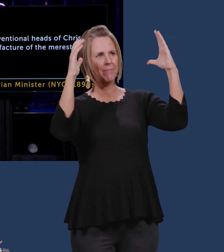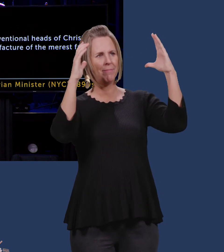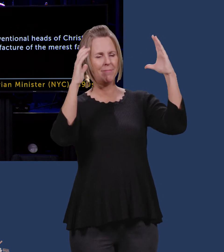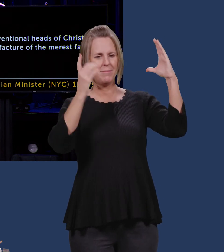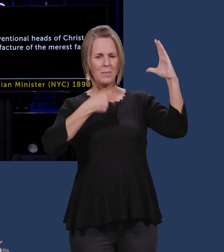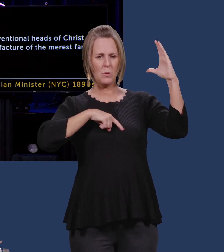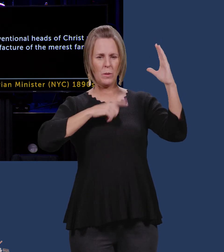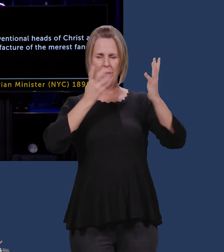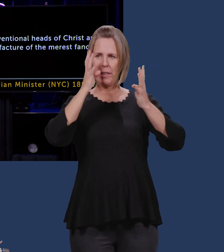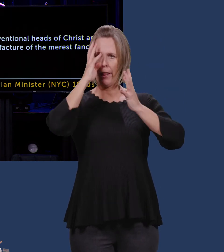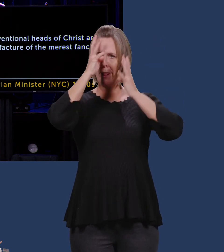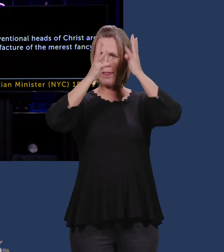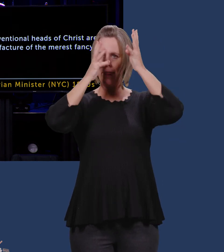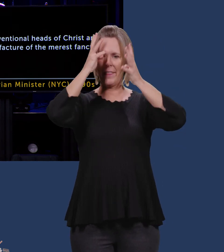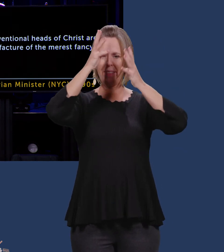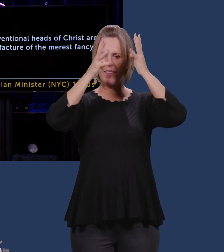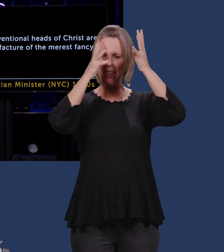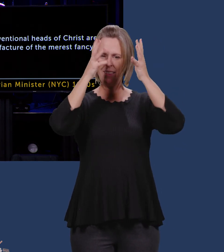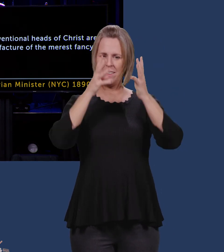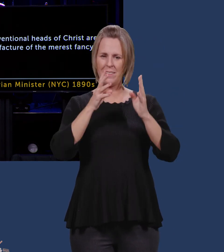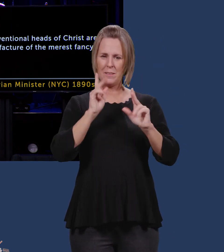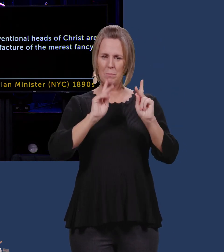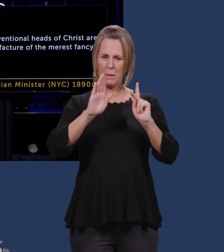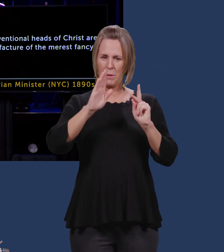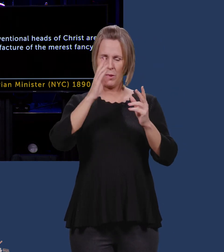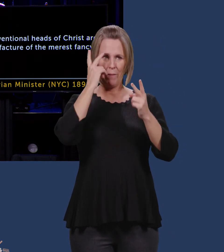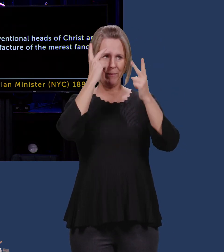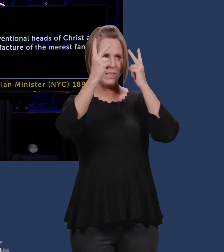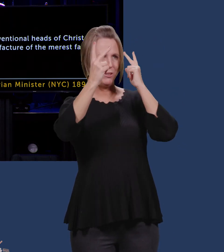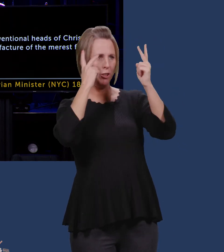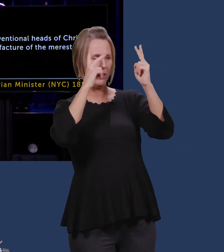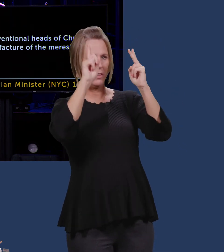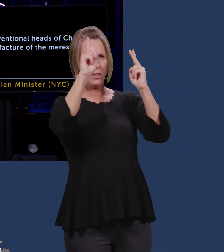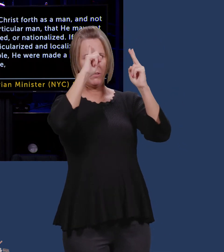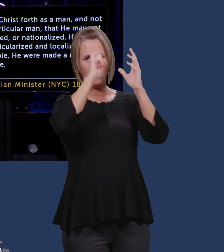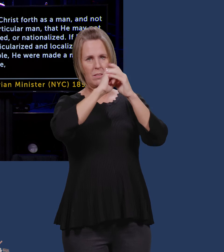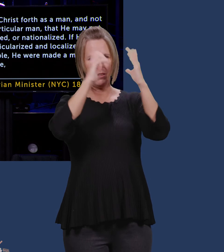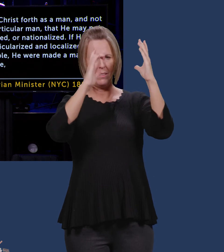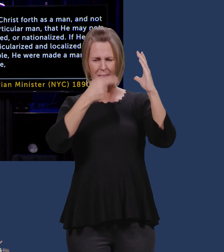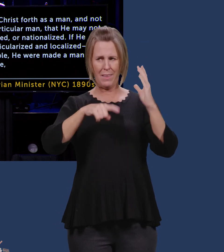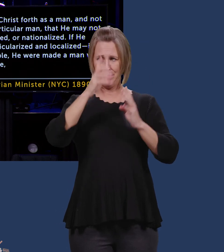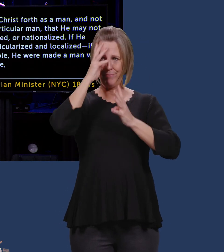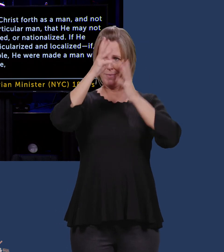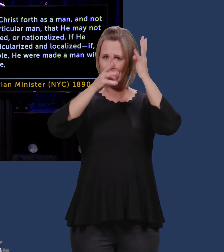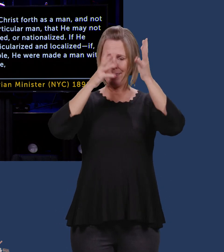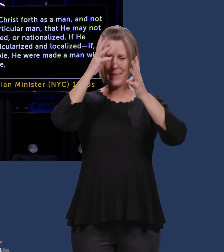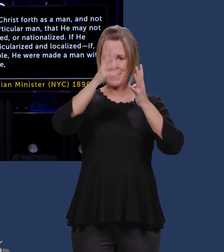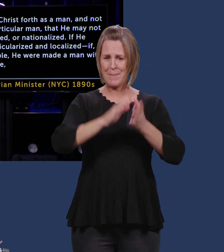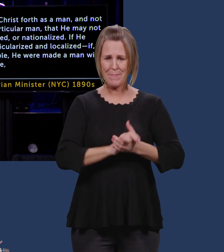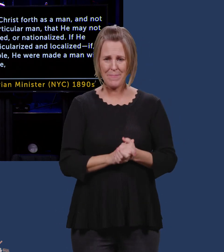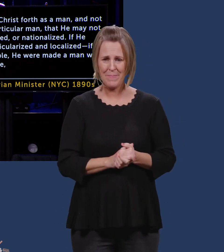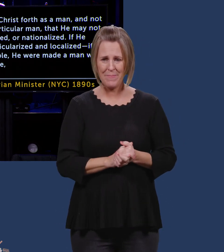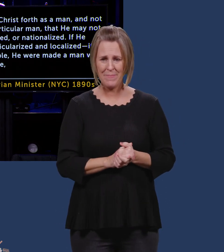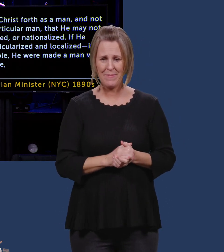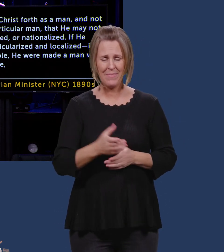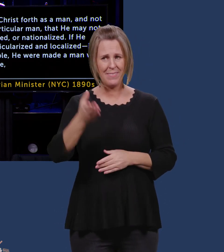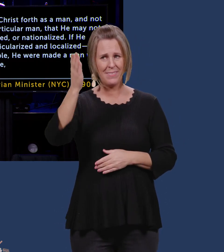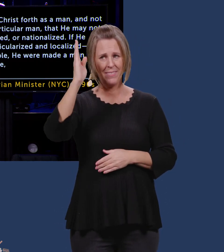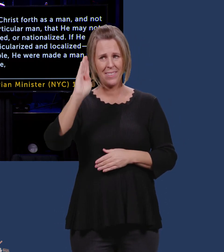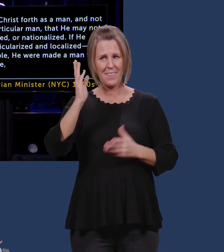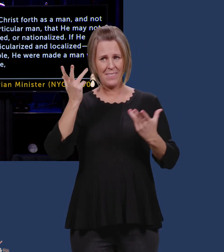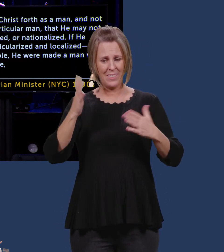these people painting their vision of Jesus, they're just making it up, he says. God set Christ forth as a